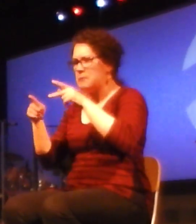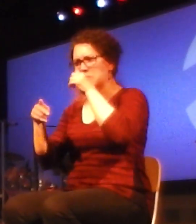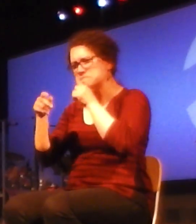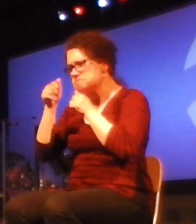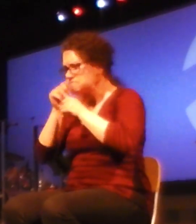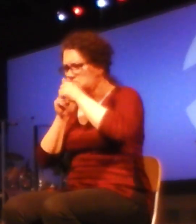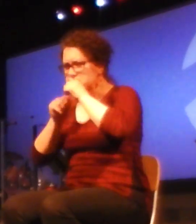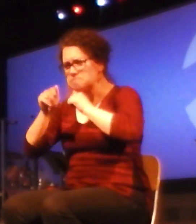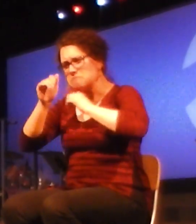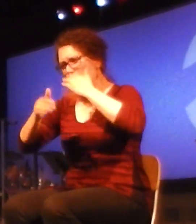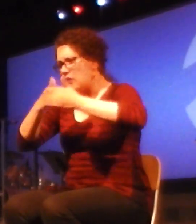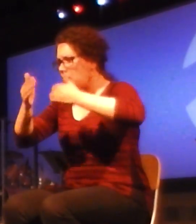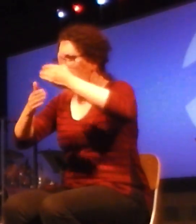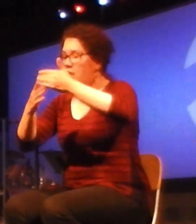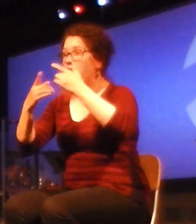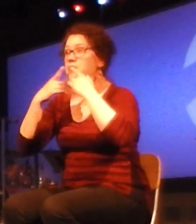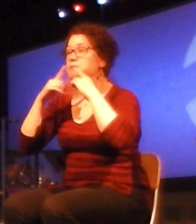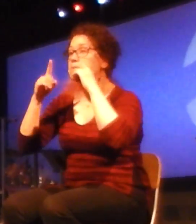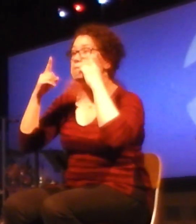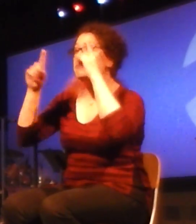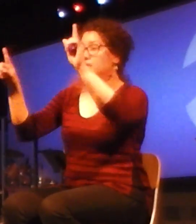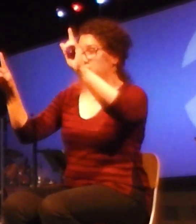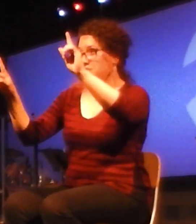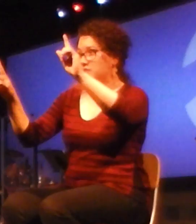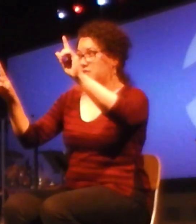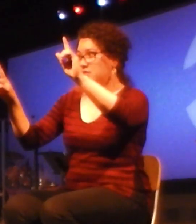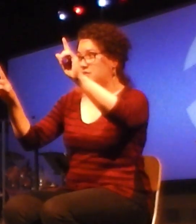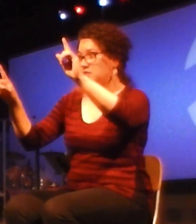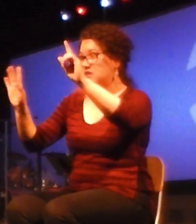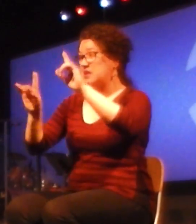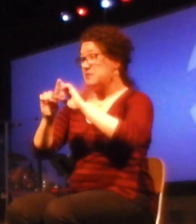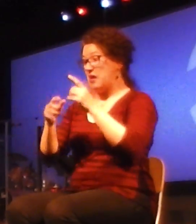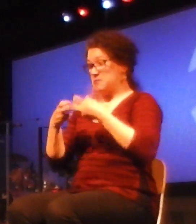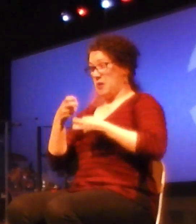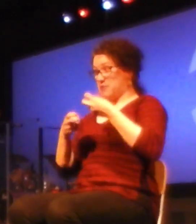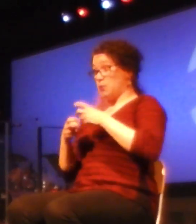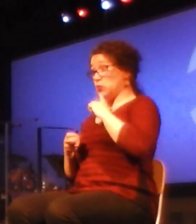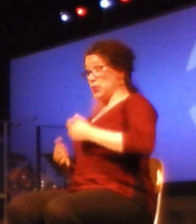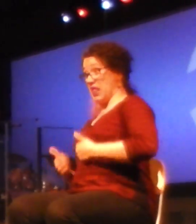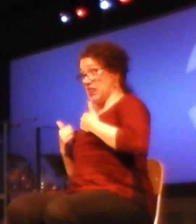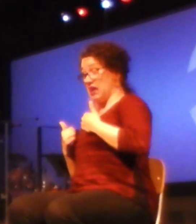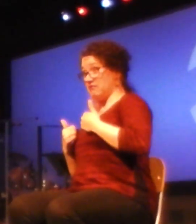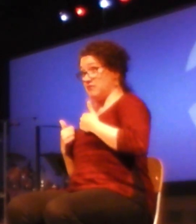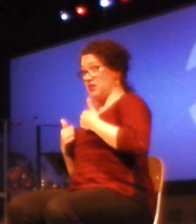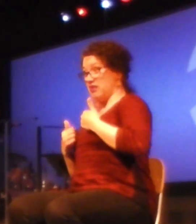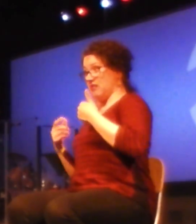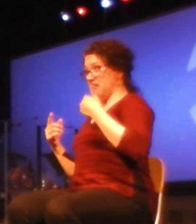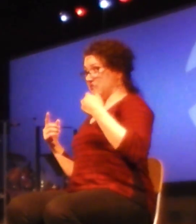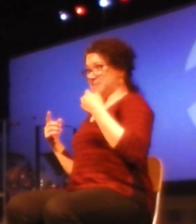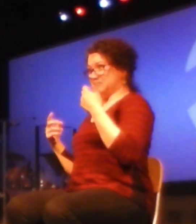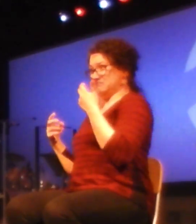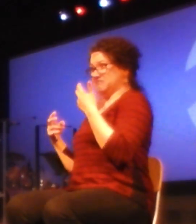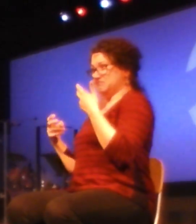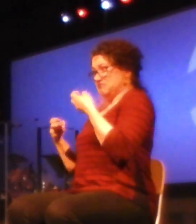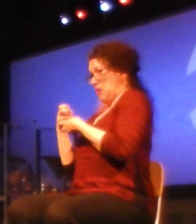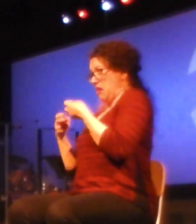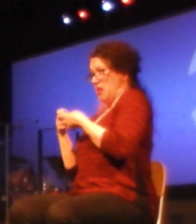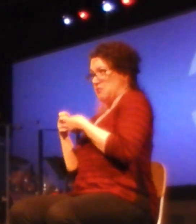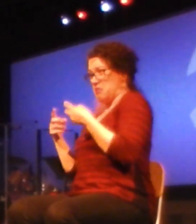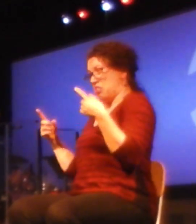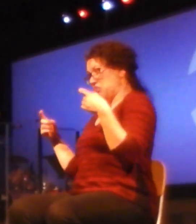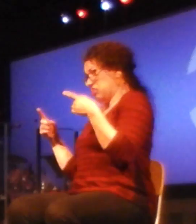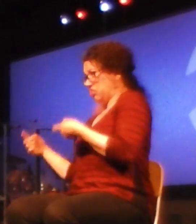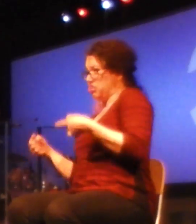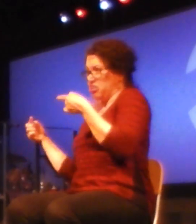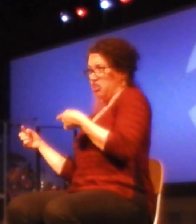those. Here's the problem, though, is that we don't like conflict in real life. And so we tend to avoid conflict. We